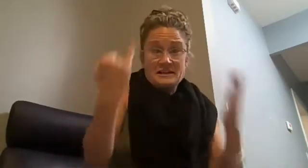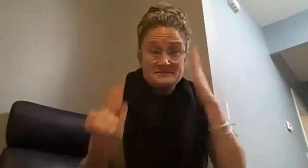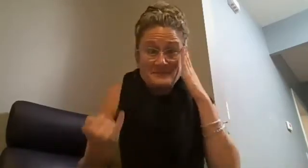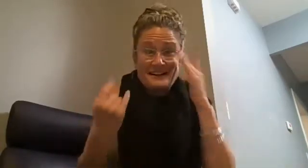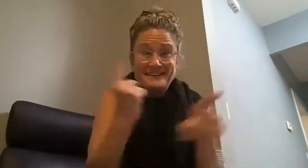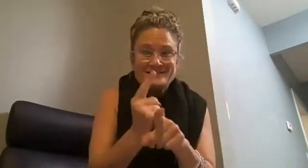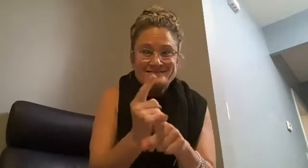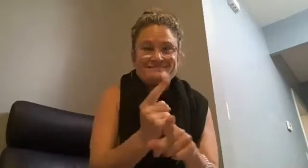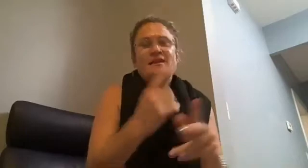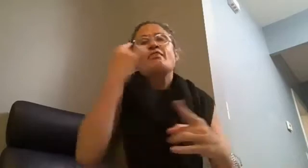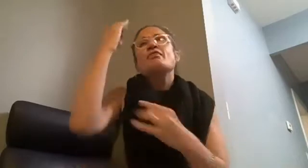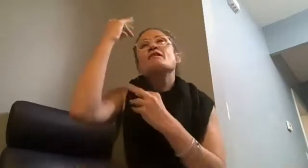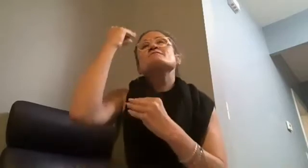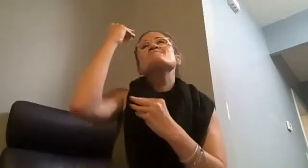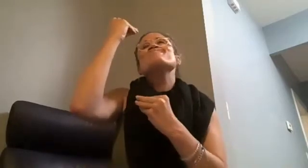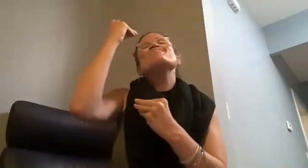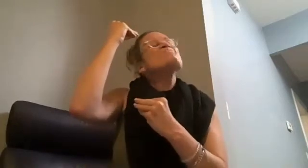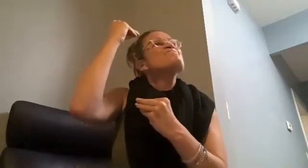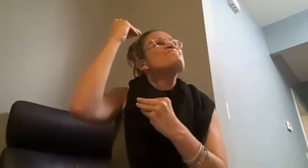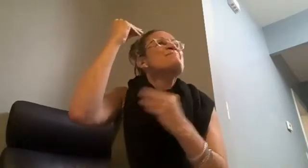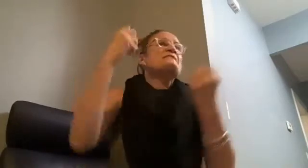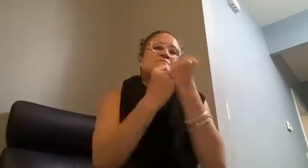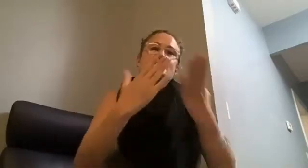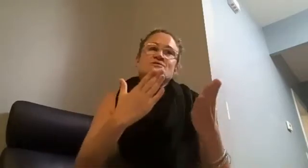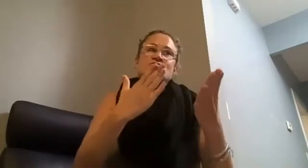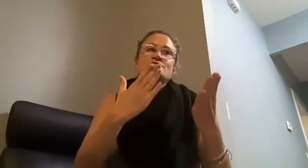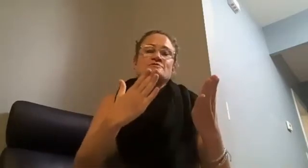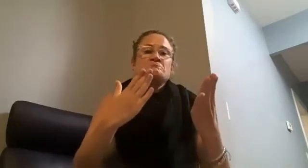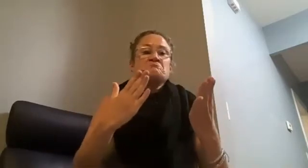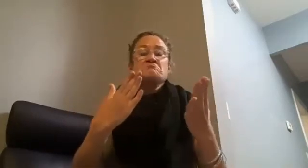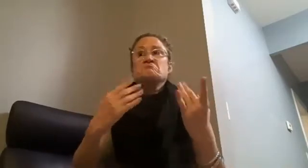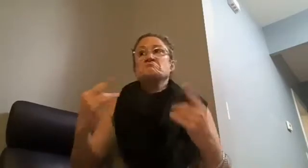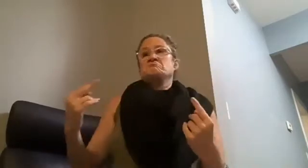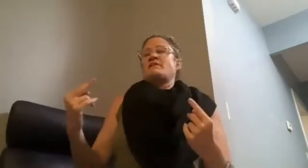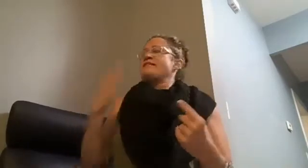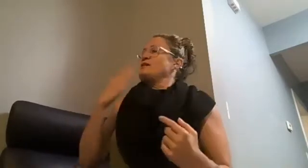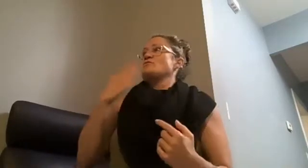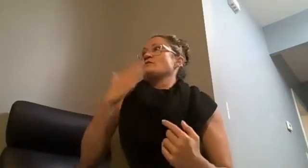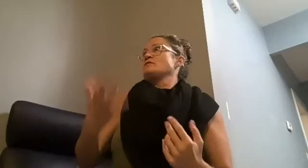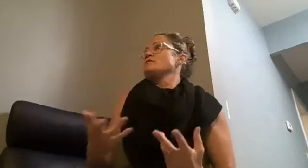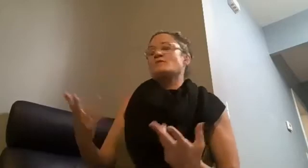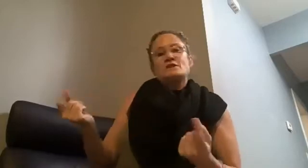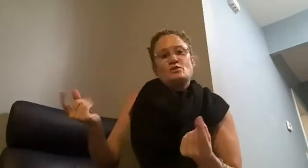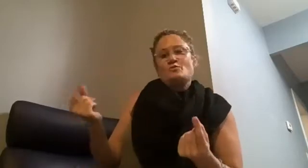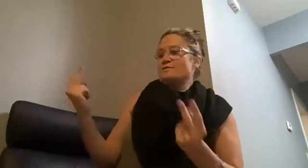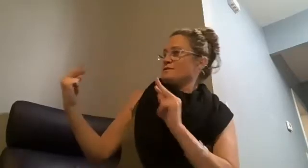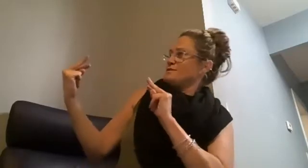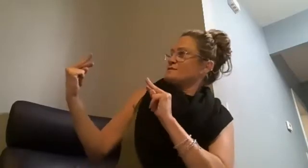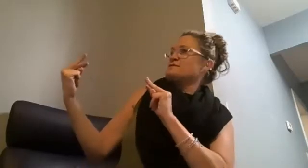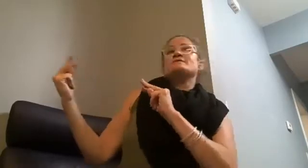definitely thought about it for a moment. And my sponsor did something that I've always been grateful for, which is he looked at me, he looked at the guy,